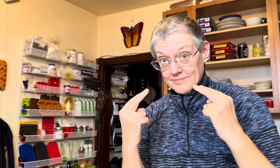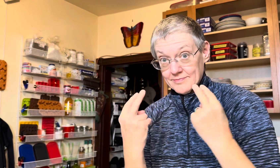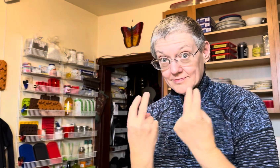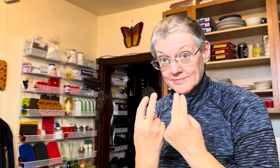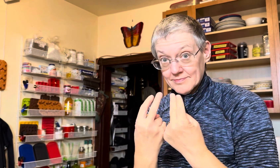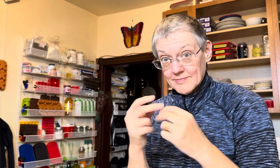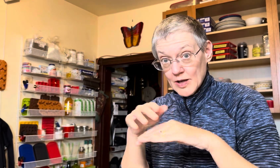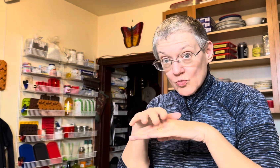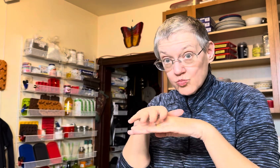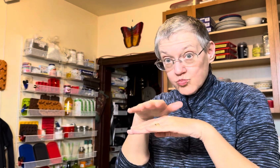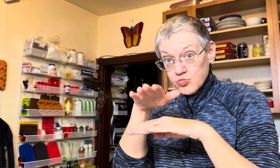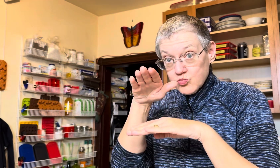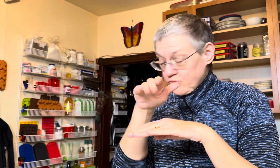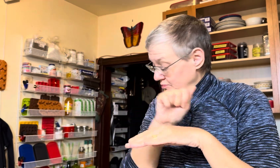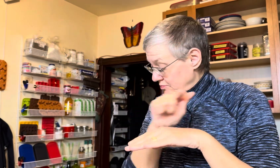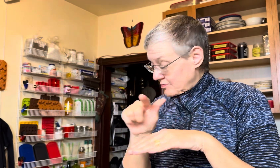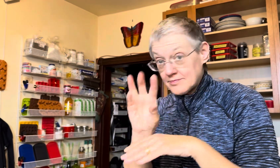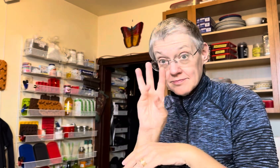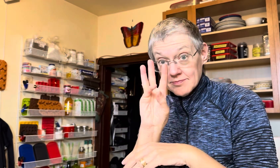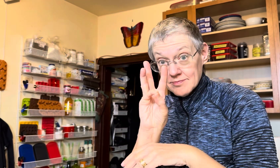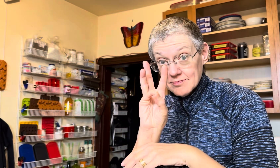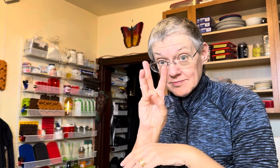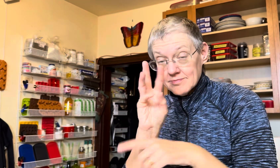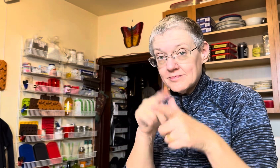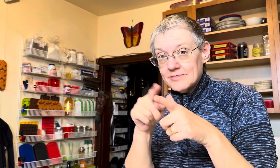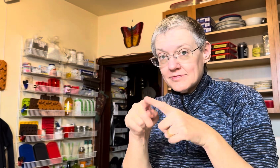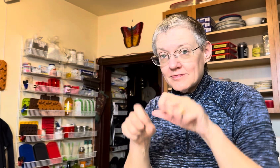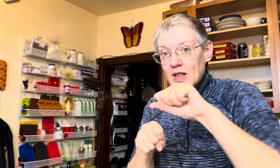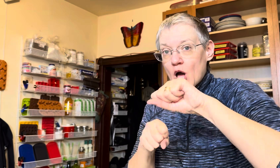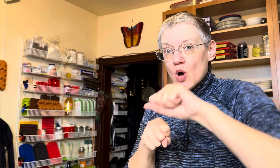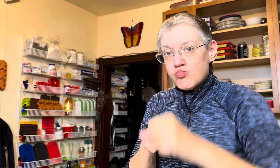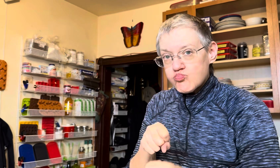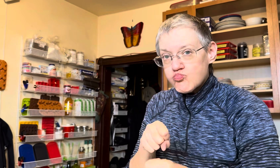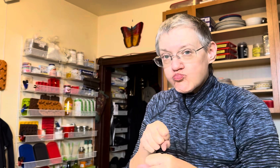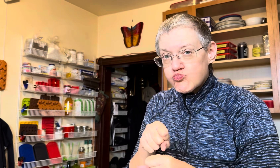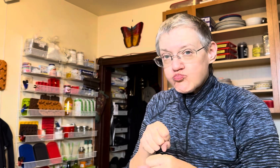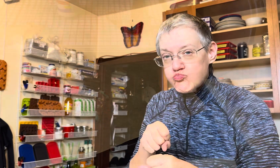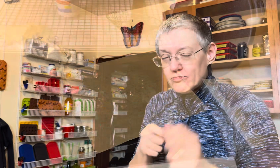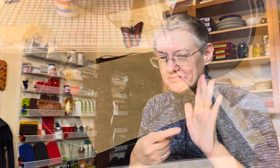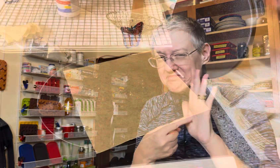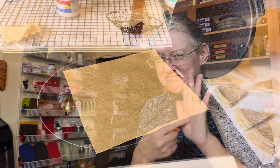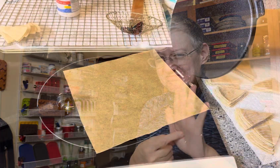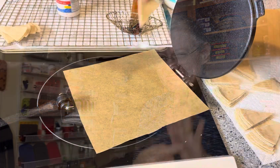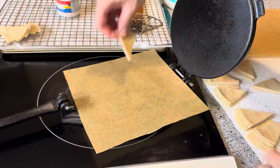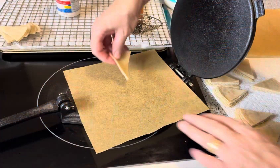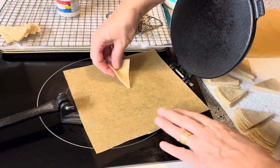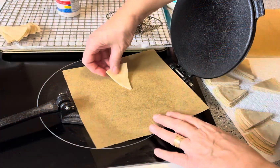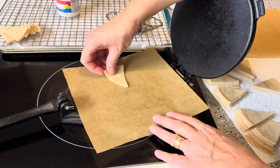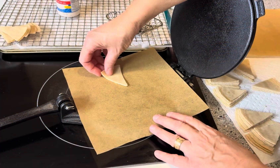triangles. Top that with a paper and build it up into a stack of 6, then press them. Let me show you.